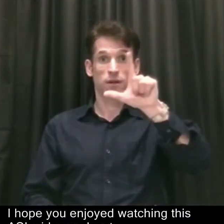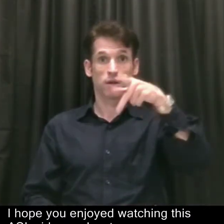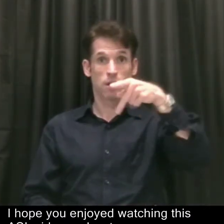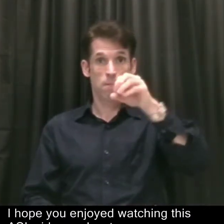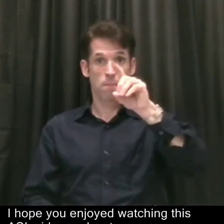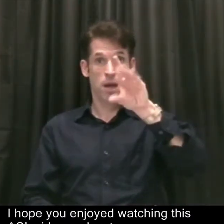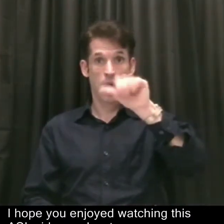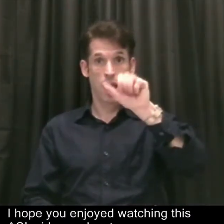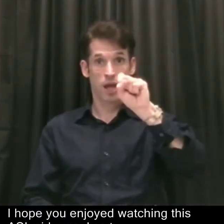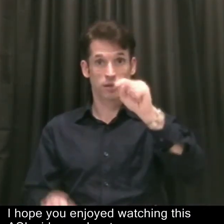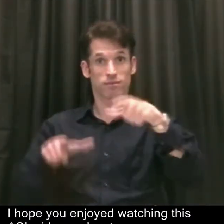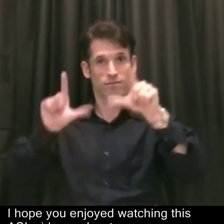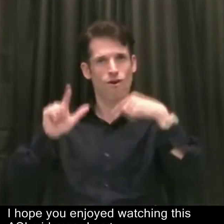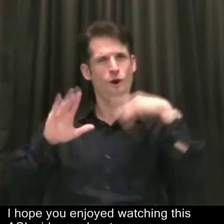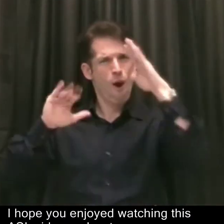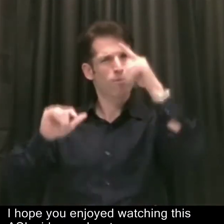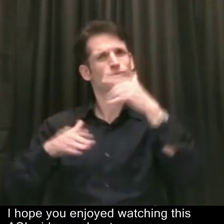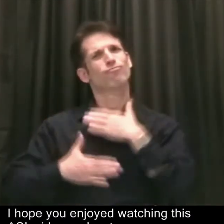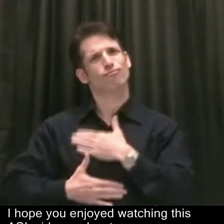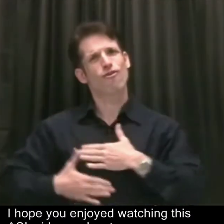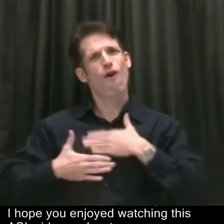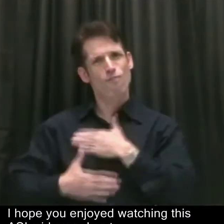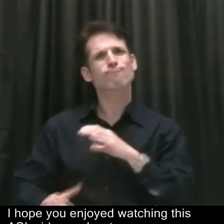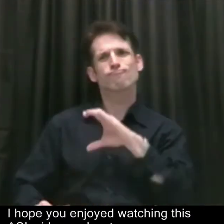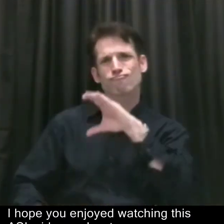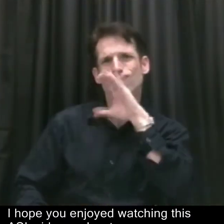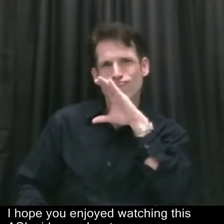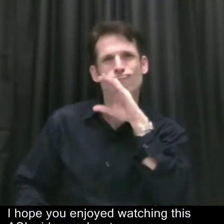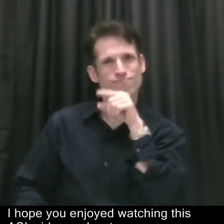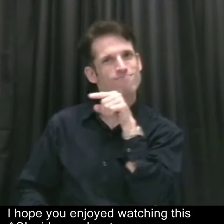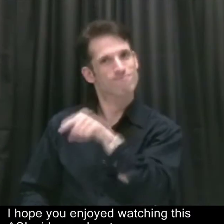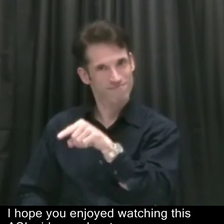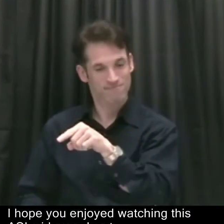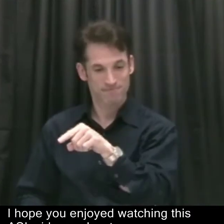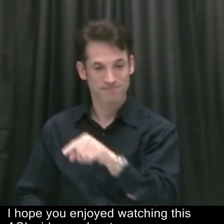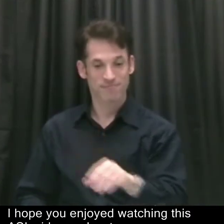I hope you enjoyed watching this ASL video podcast.